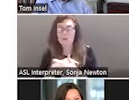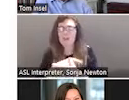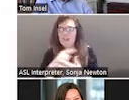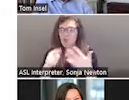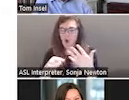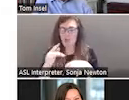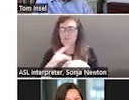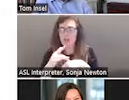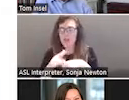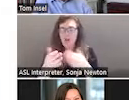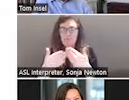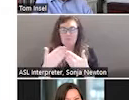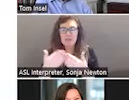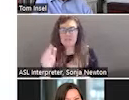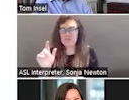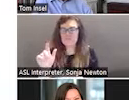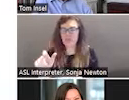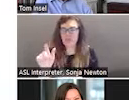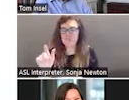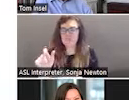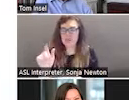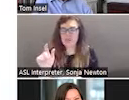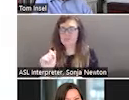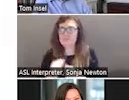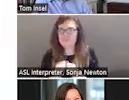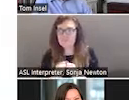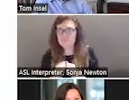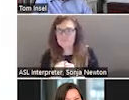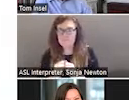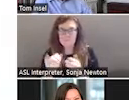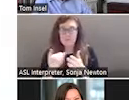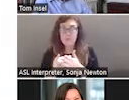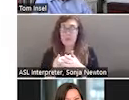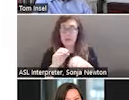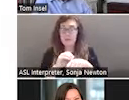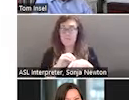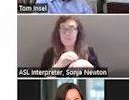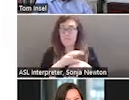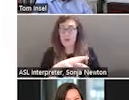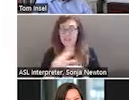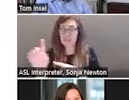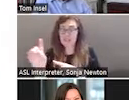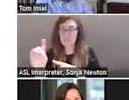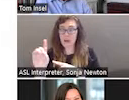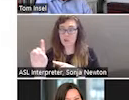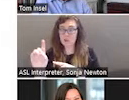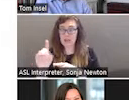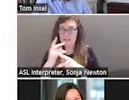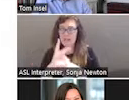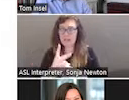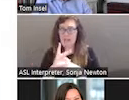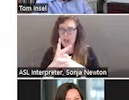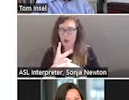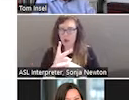button. And in some ways, that's had a tremendous effect, democratizing care, making care available. When you look at companies